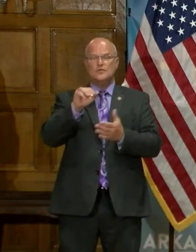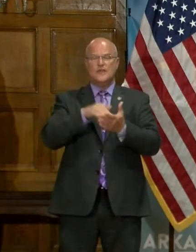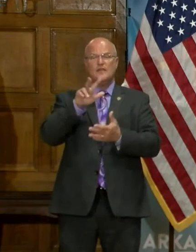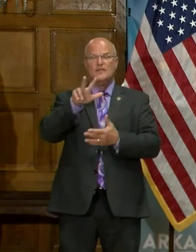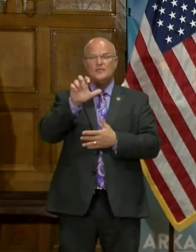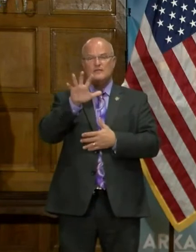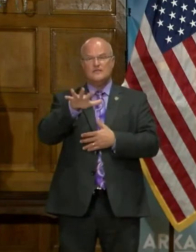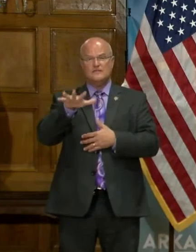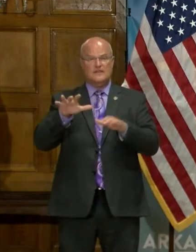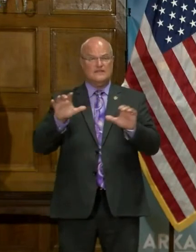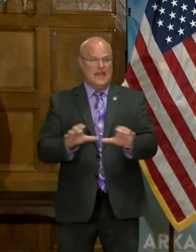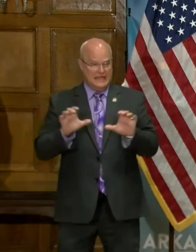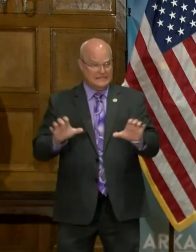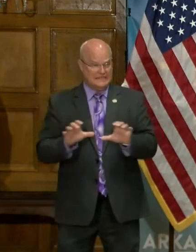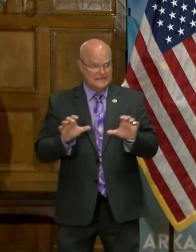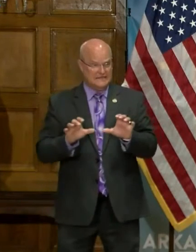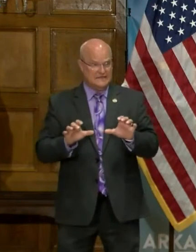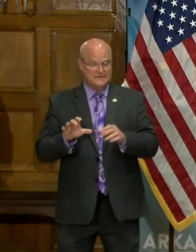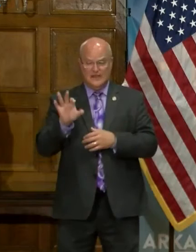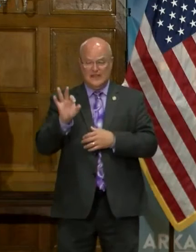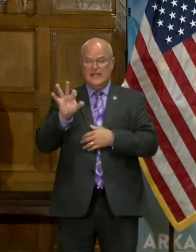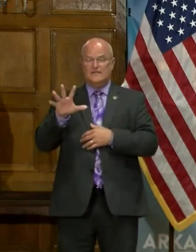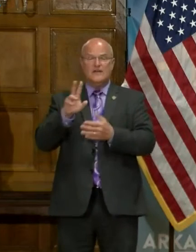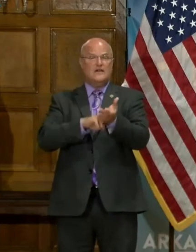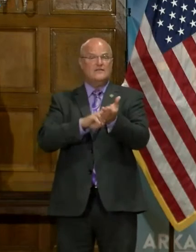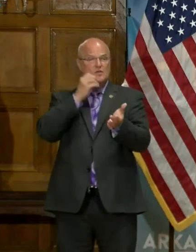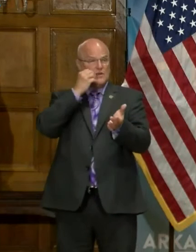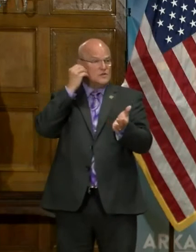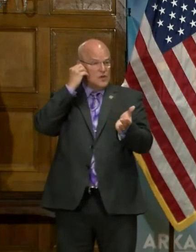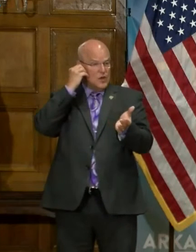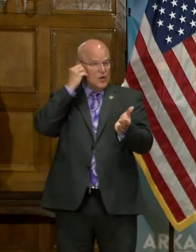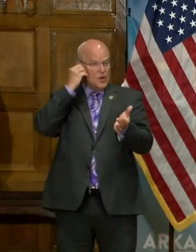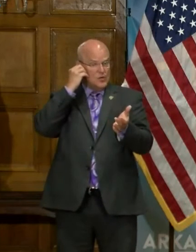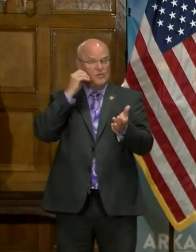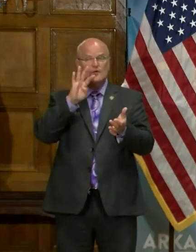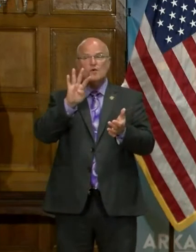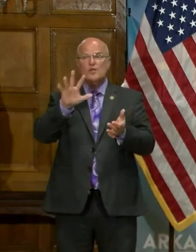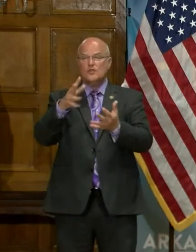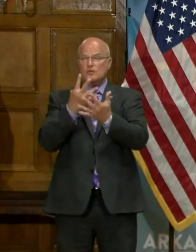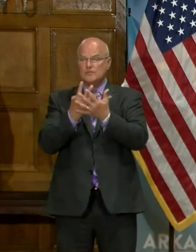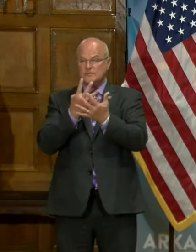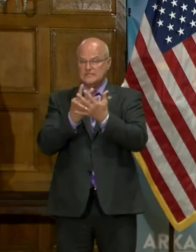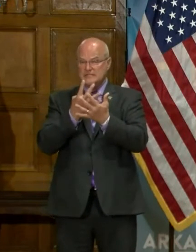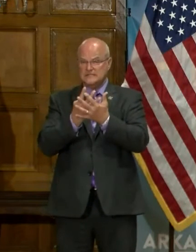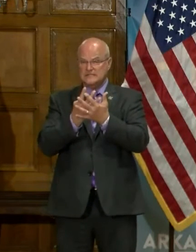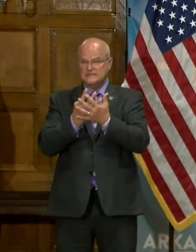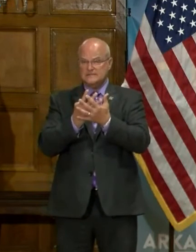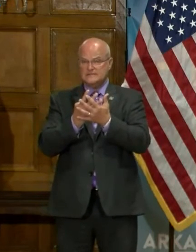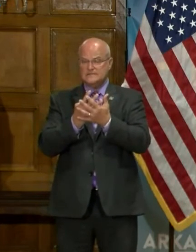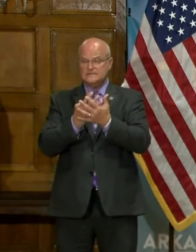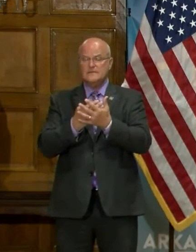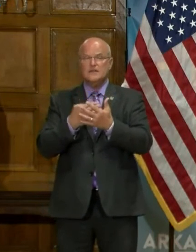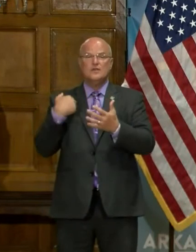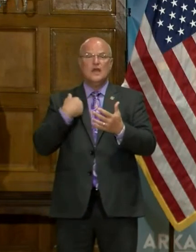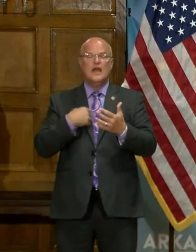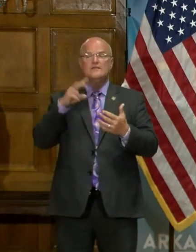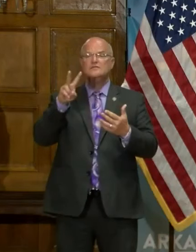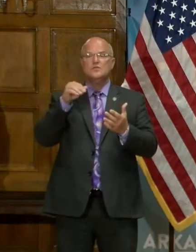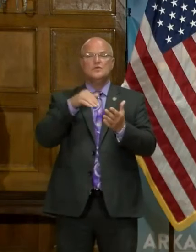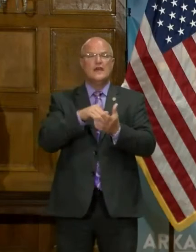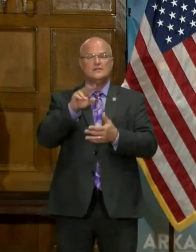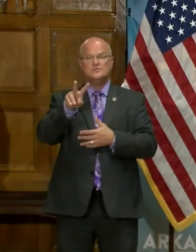2,355 are active. Of those, 95 are in nursing homes, 43 in correctional facilities, and so we have